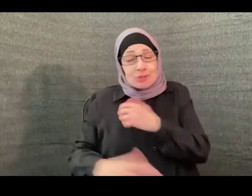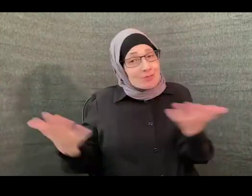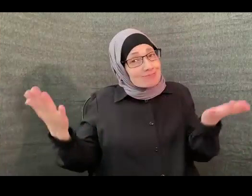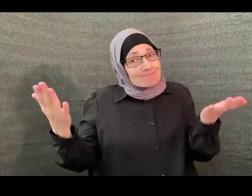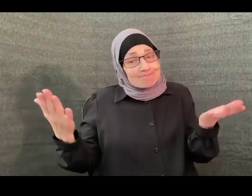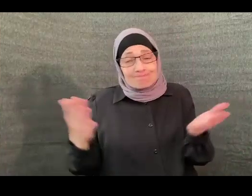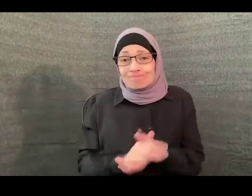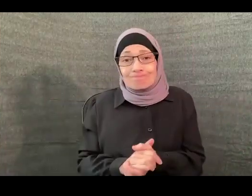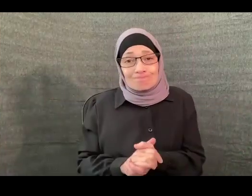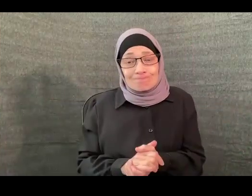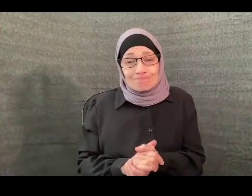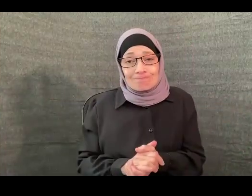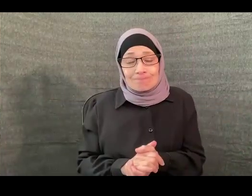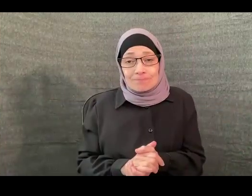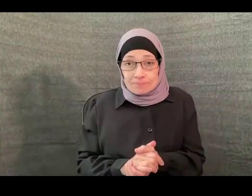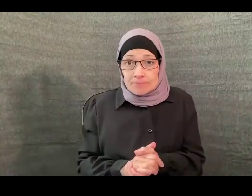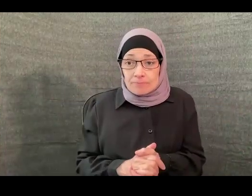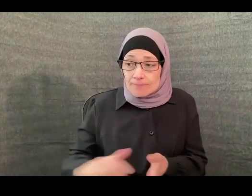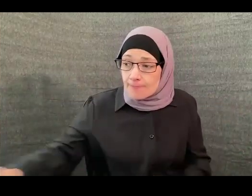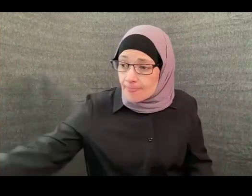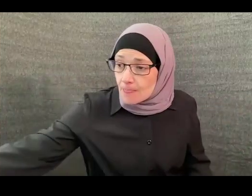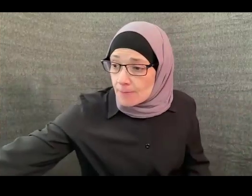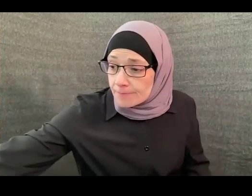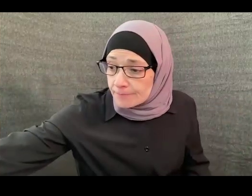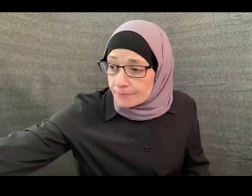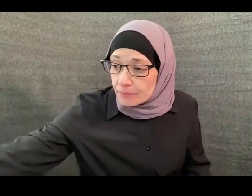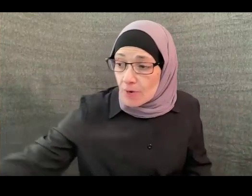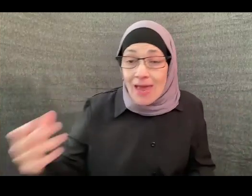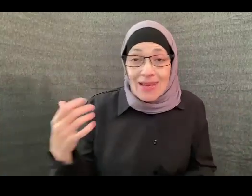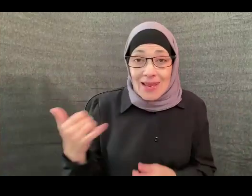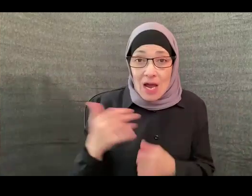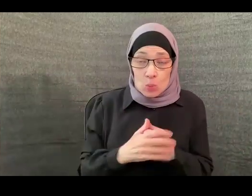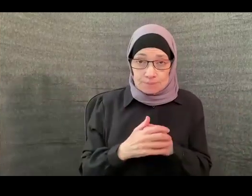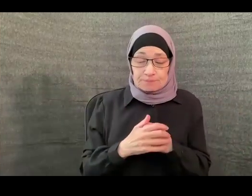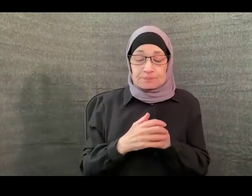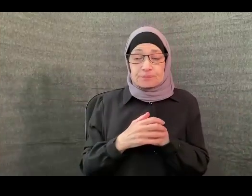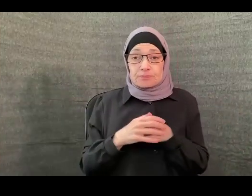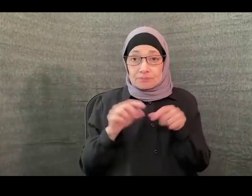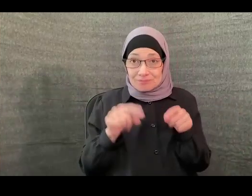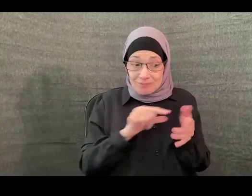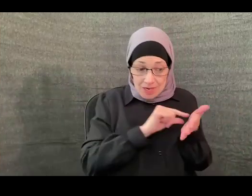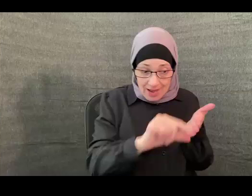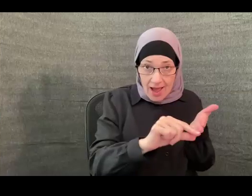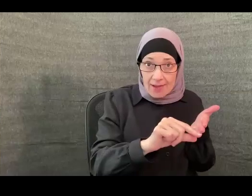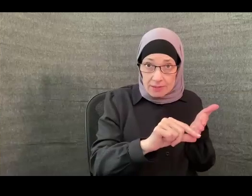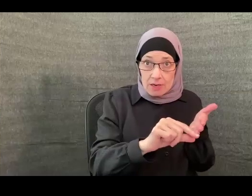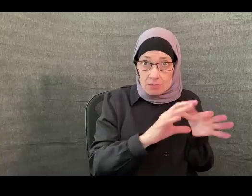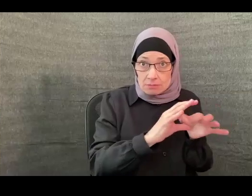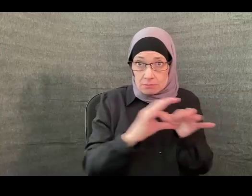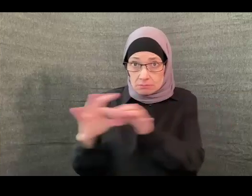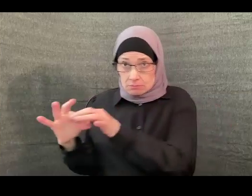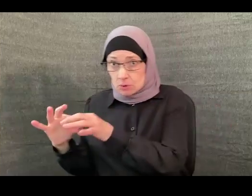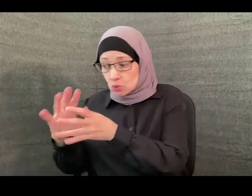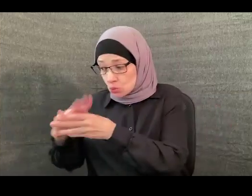With this ayah, the story referring to what was happening in Medina